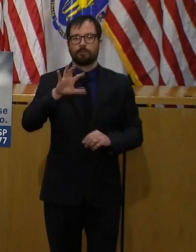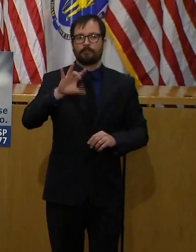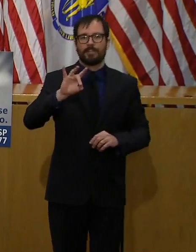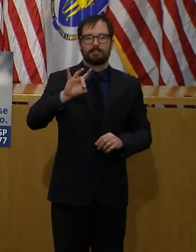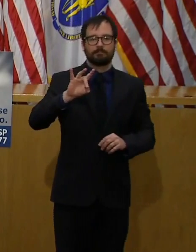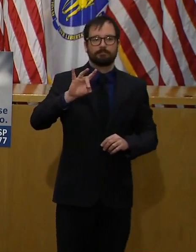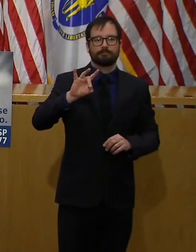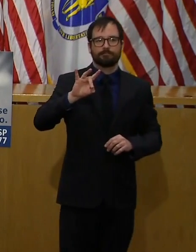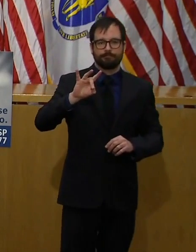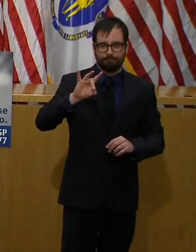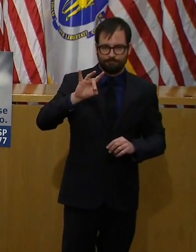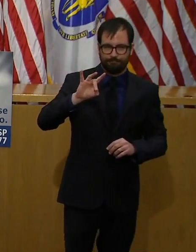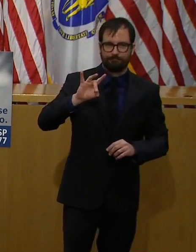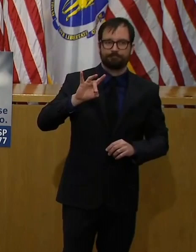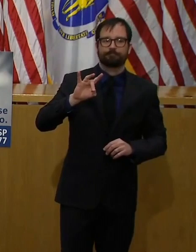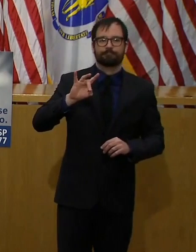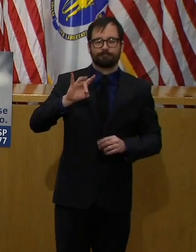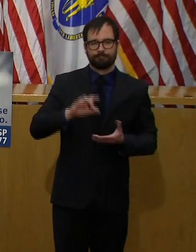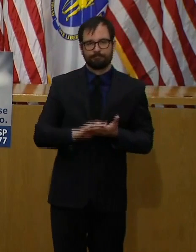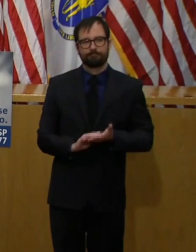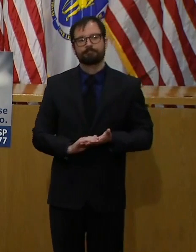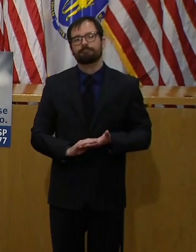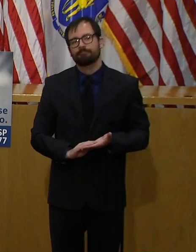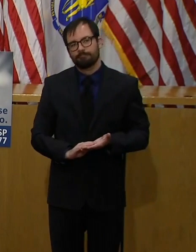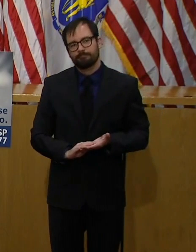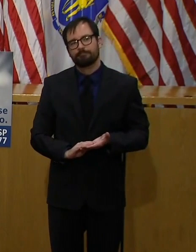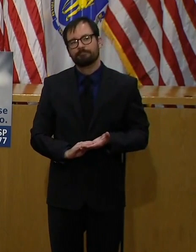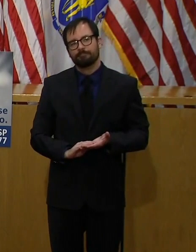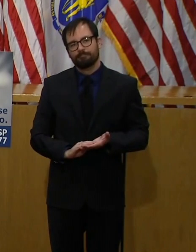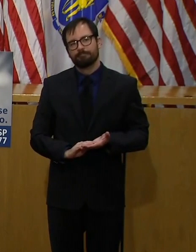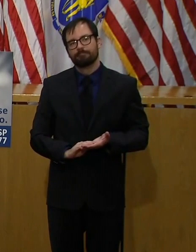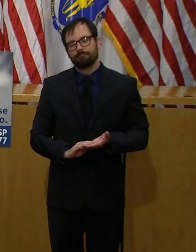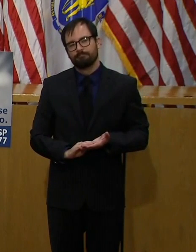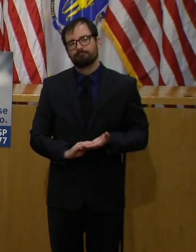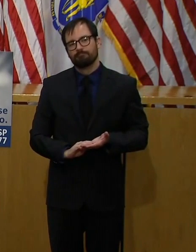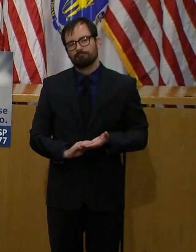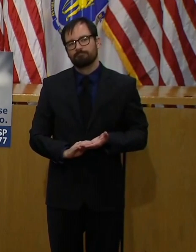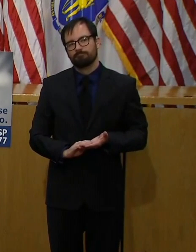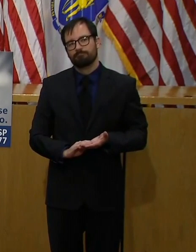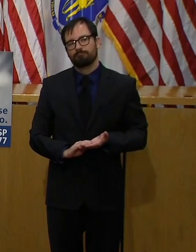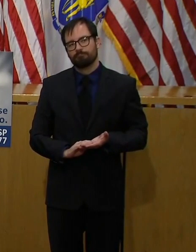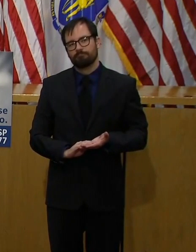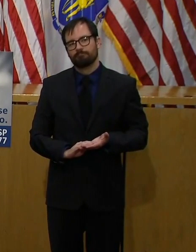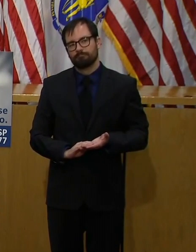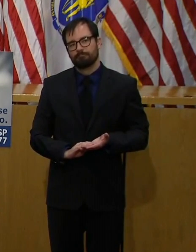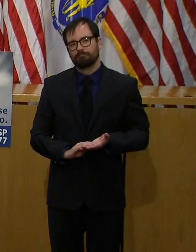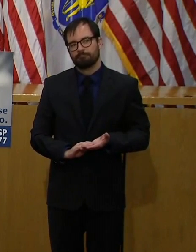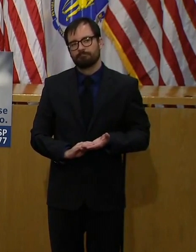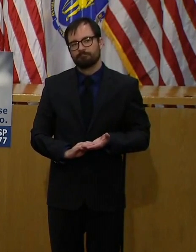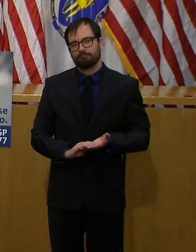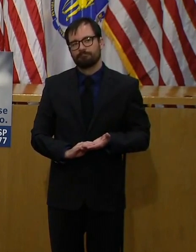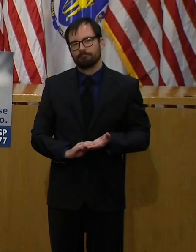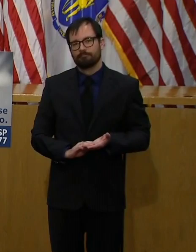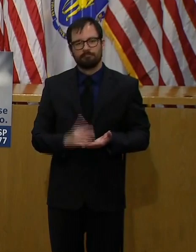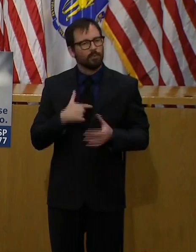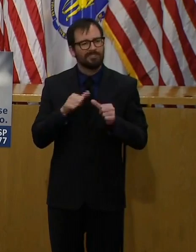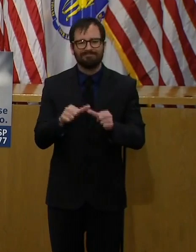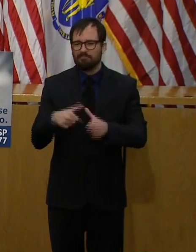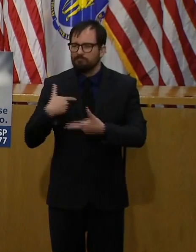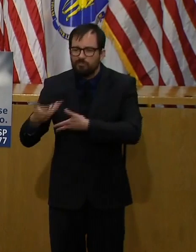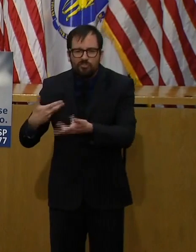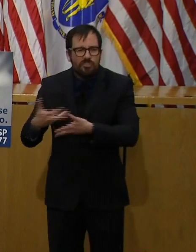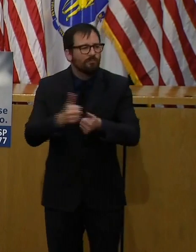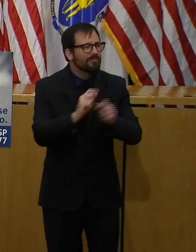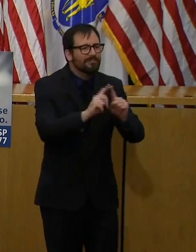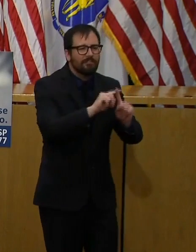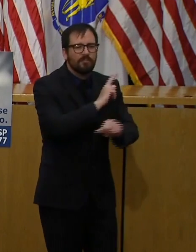that utilizes the daily reporting from hospitals to understand needs and demands and to make recommendations fairly